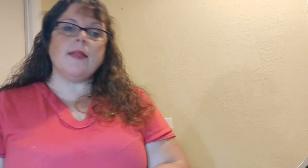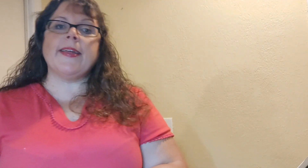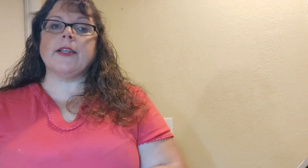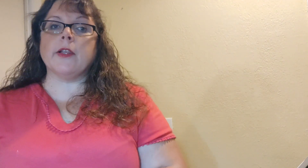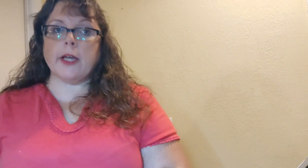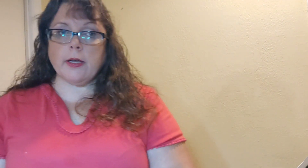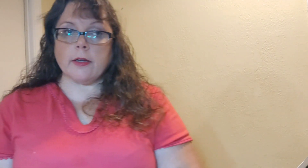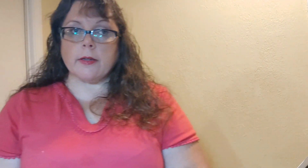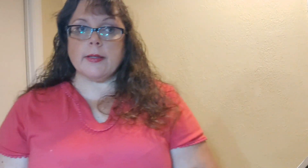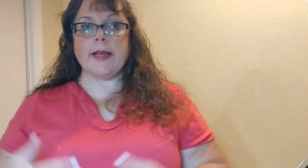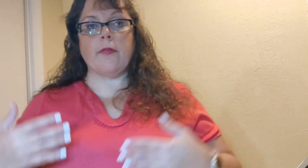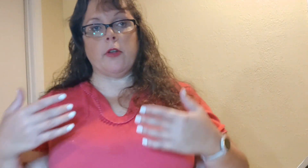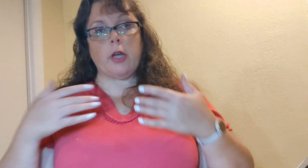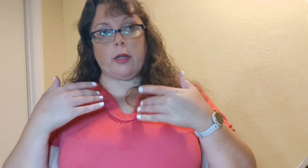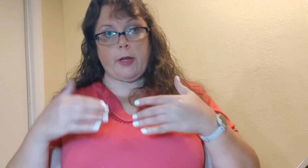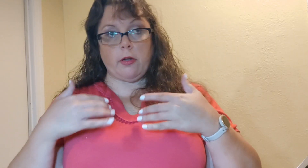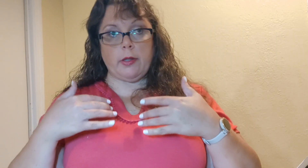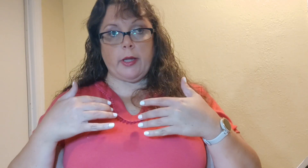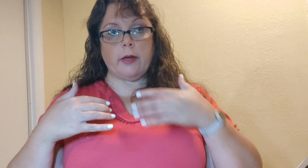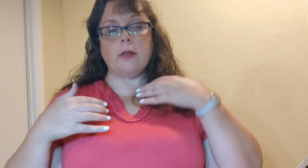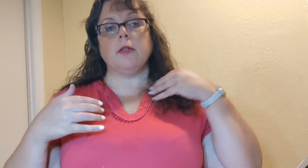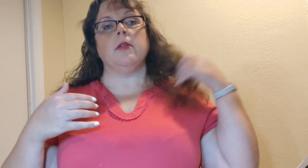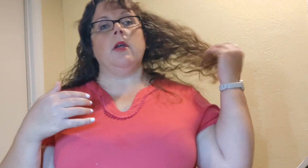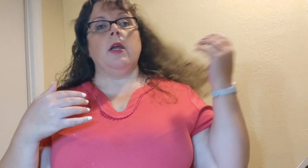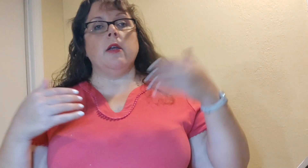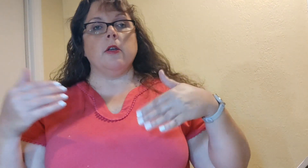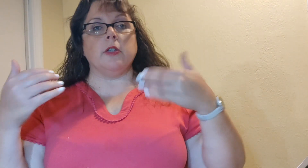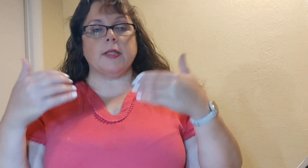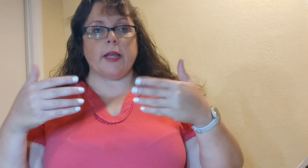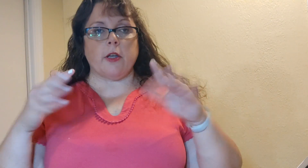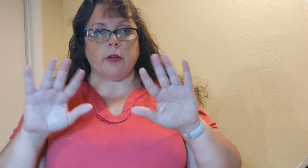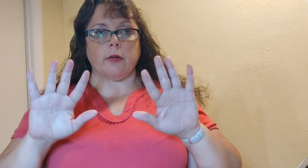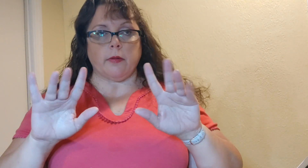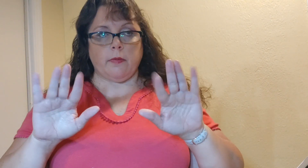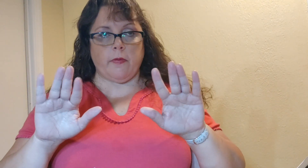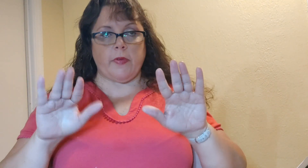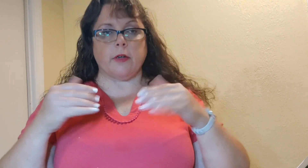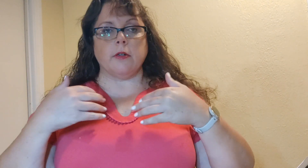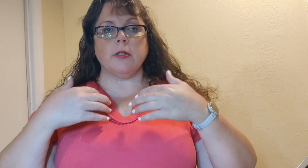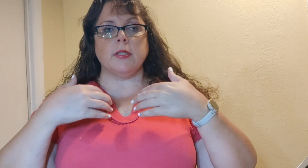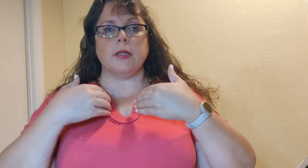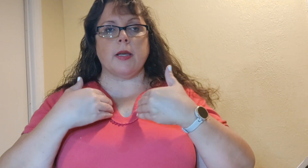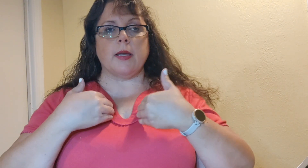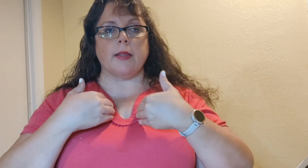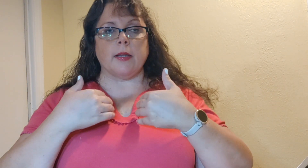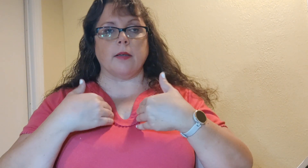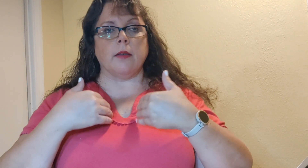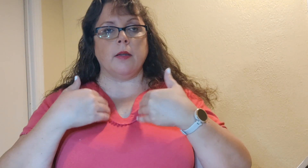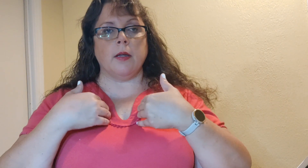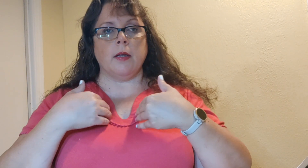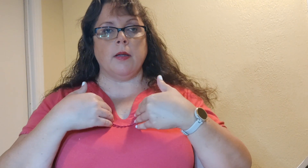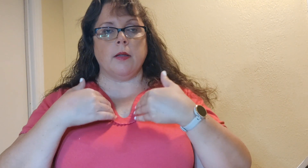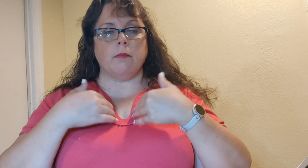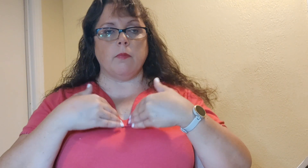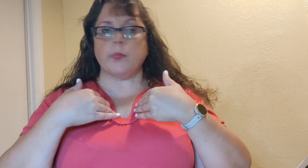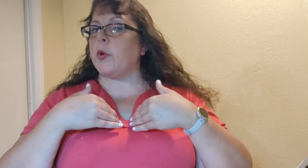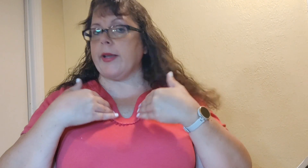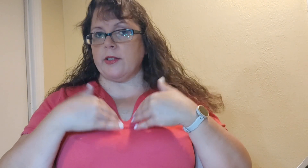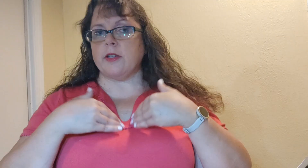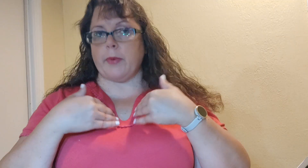And then lung, like if you're talking about your lungs, you just take your fingers and then point to